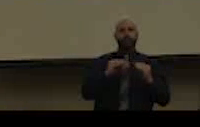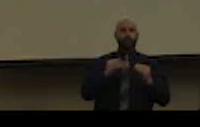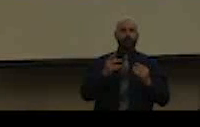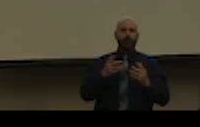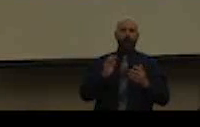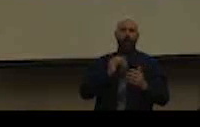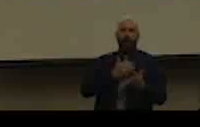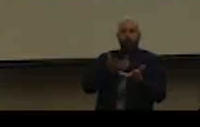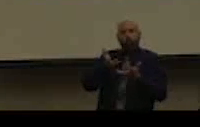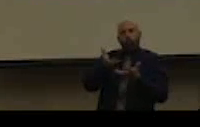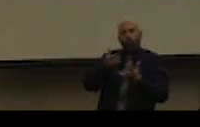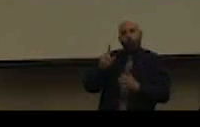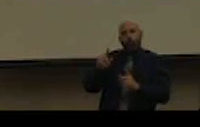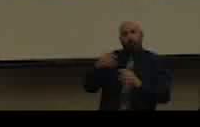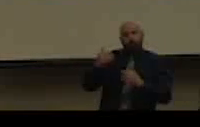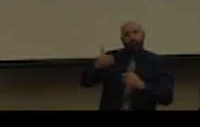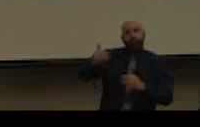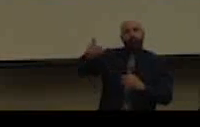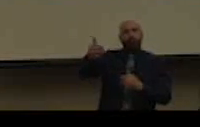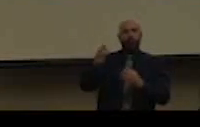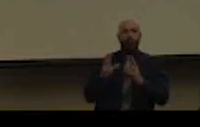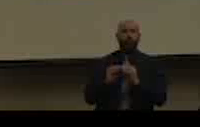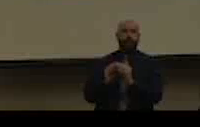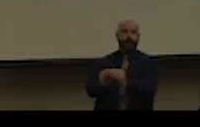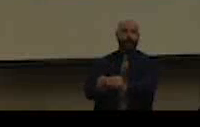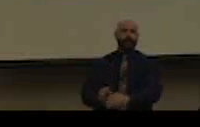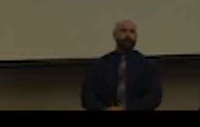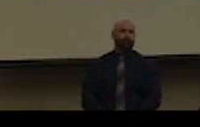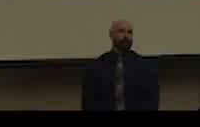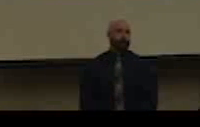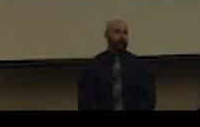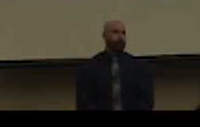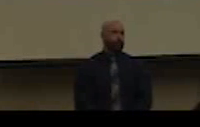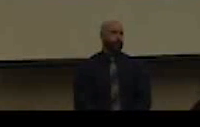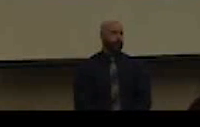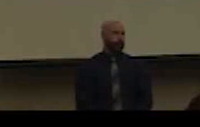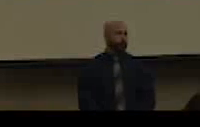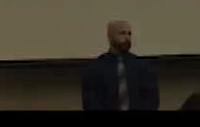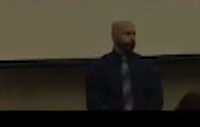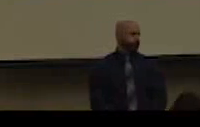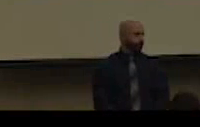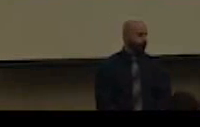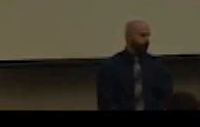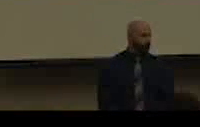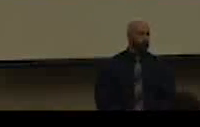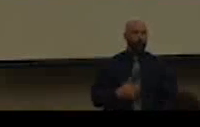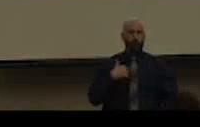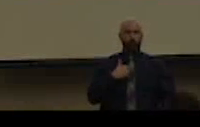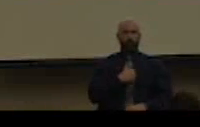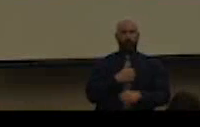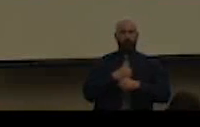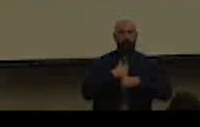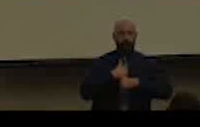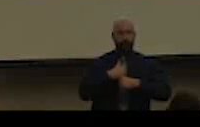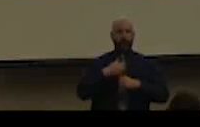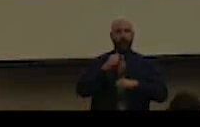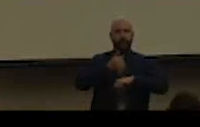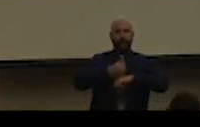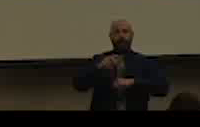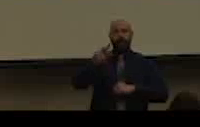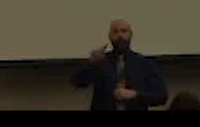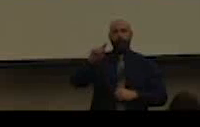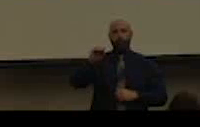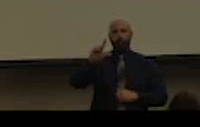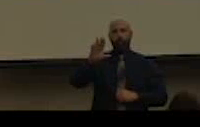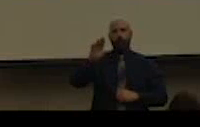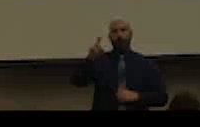for us generally. We are also creating a set of toolboxes for directors so that they're